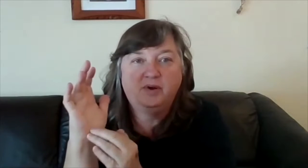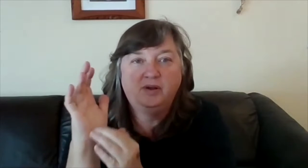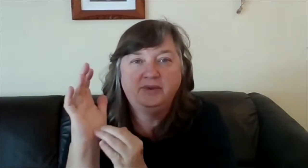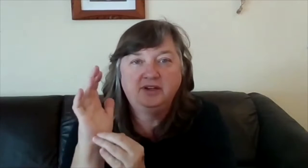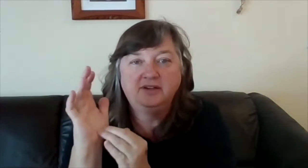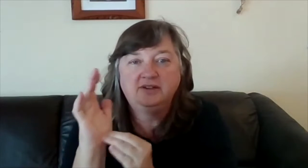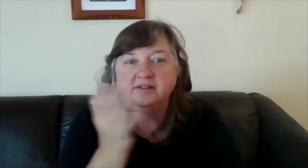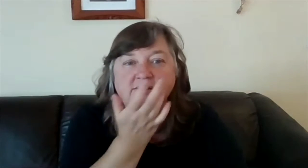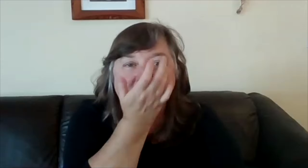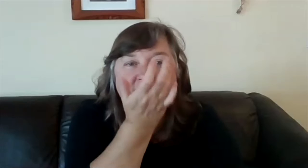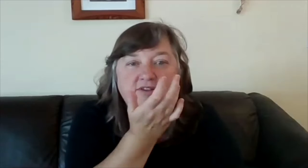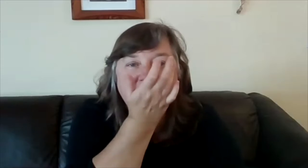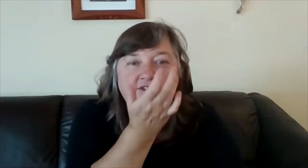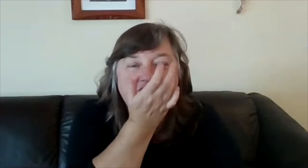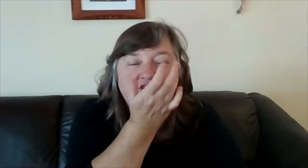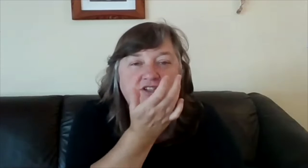palm here and do it on your chin